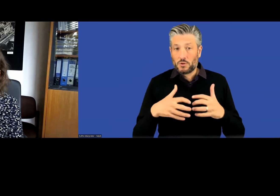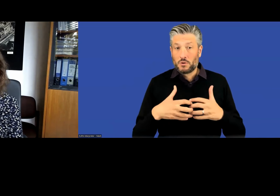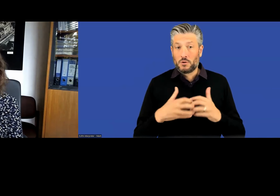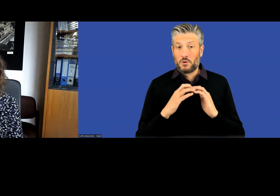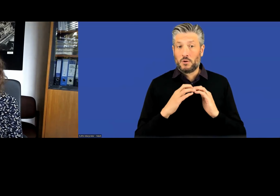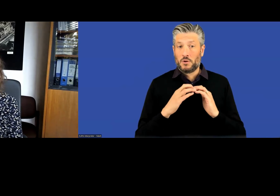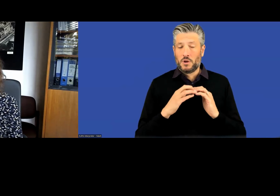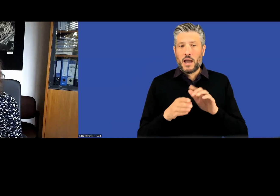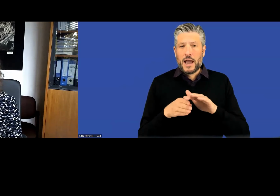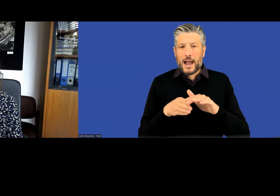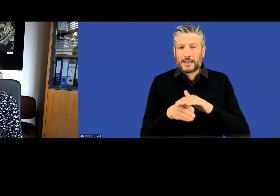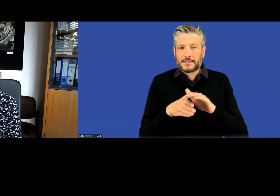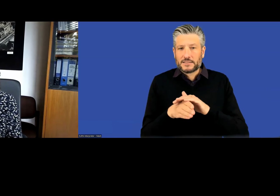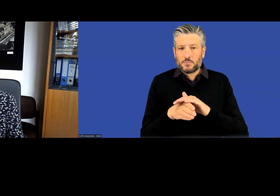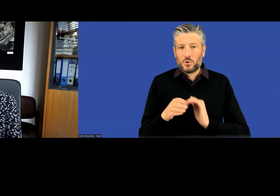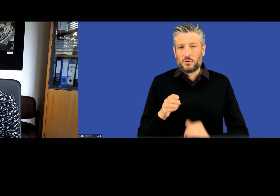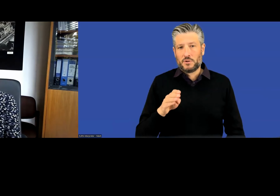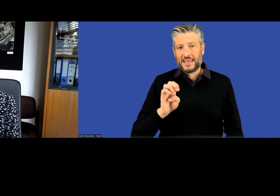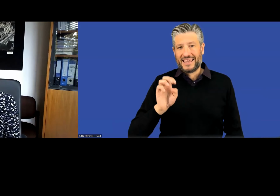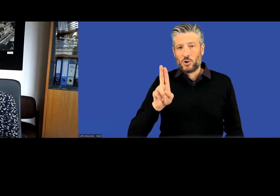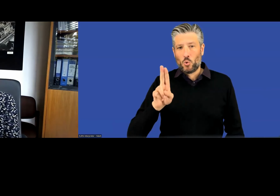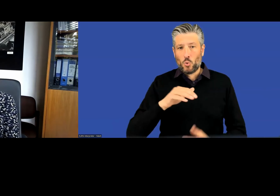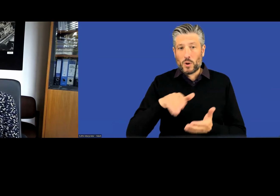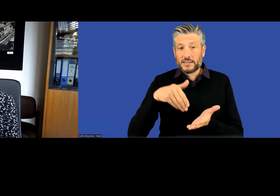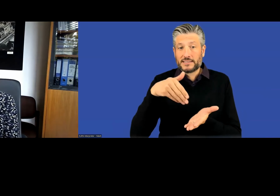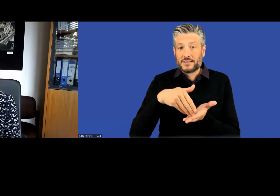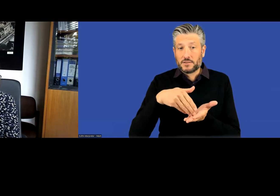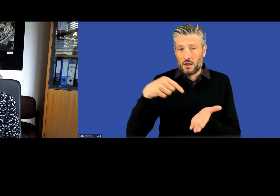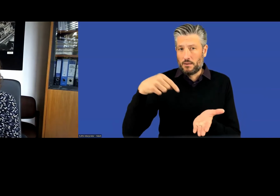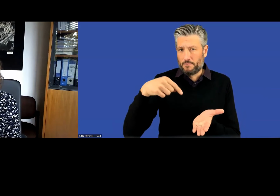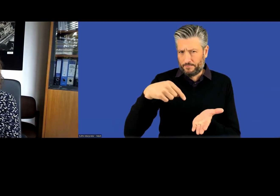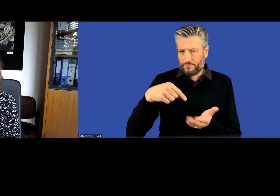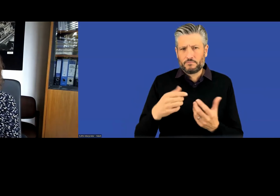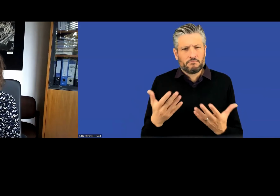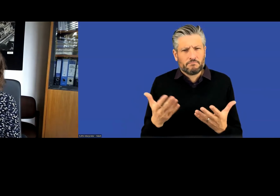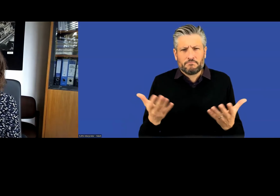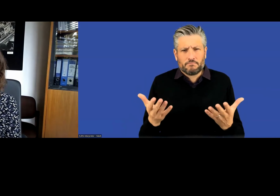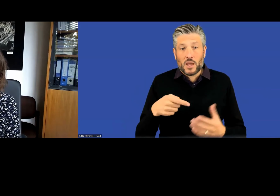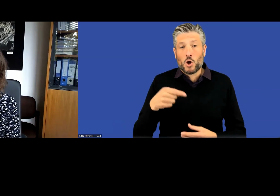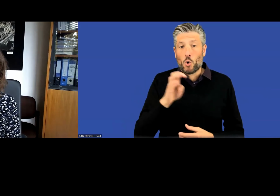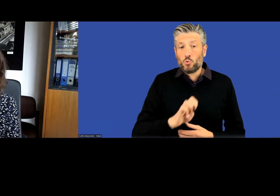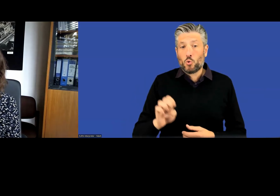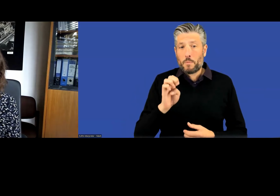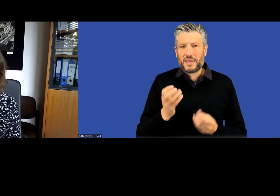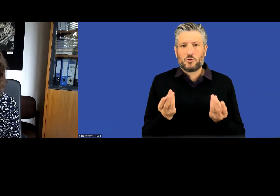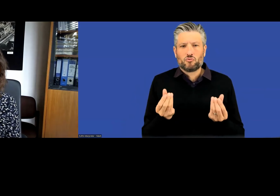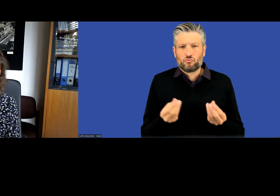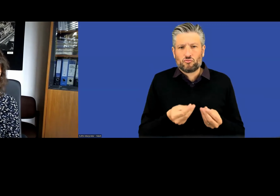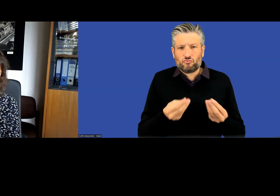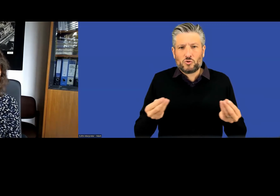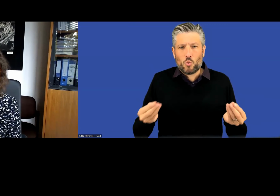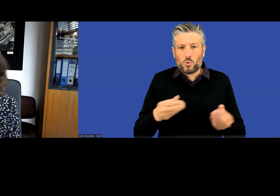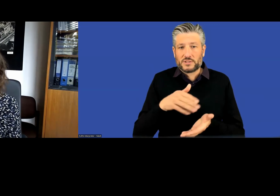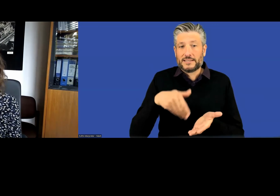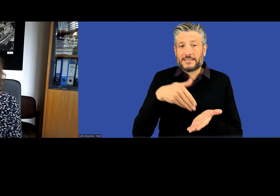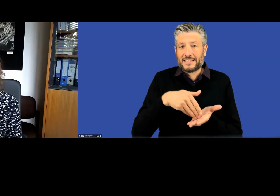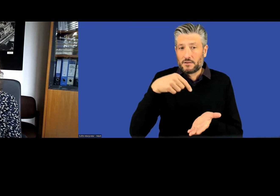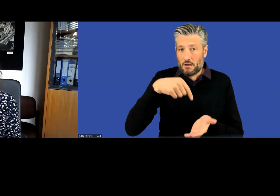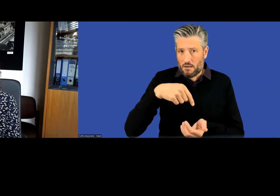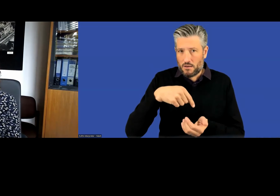Accessible EU Centre, which will be a European resource centre to increase coherence in accessibility